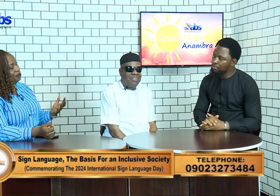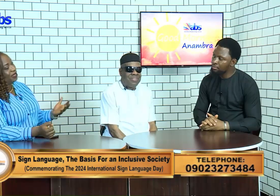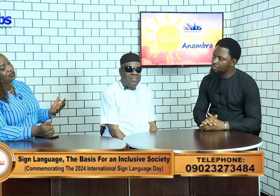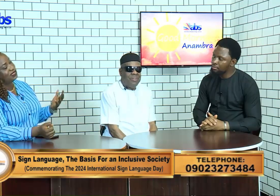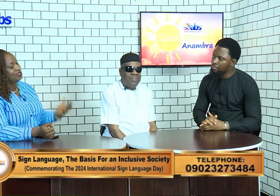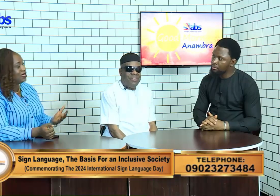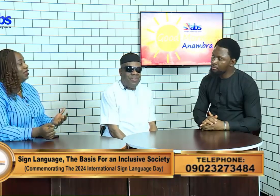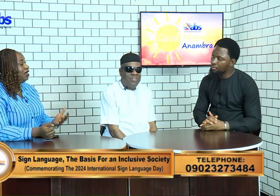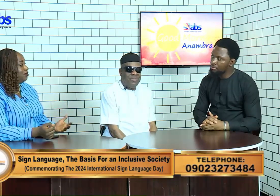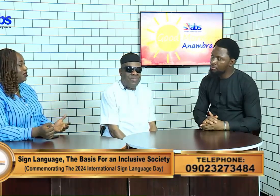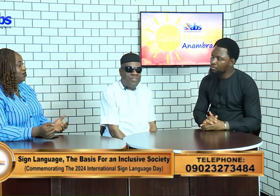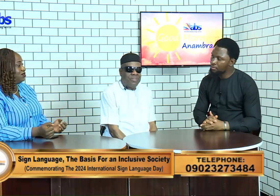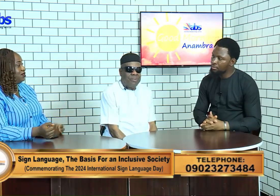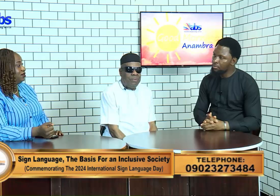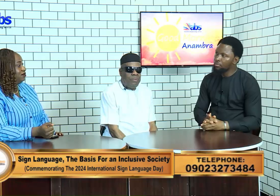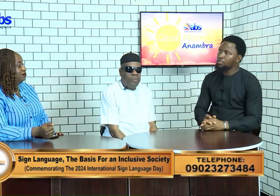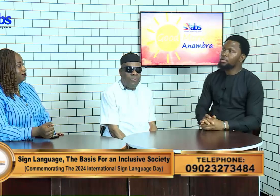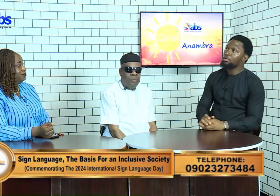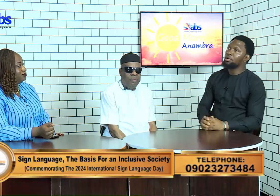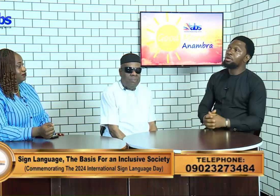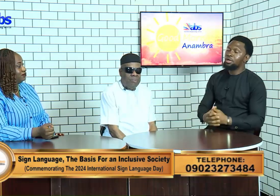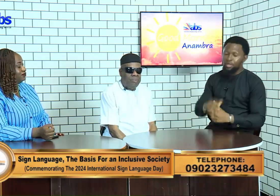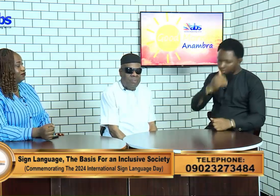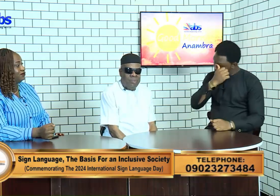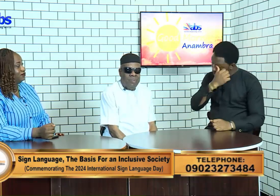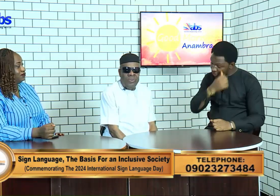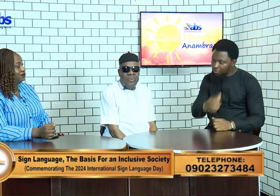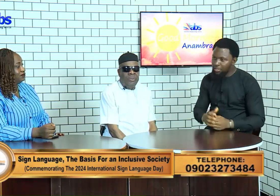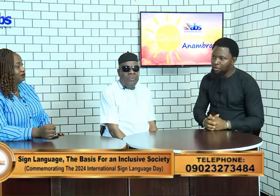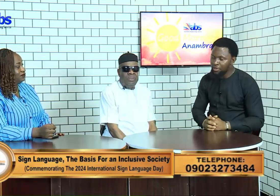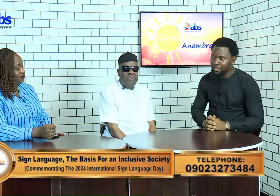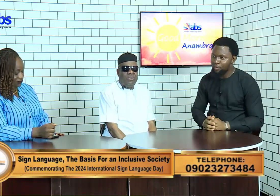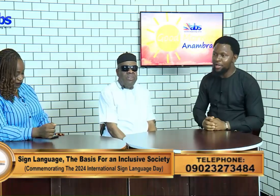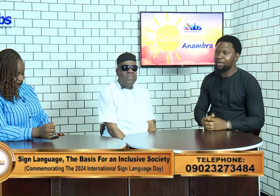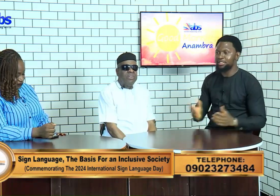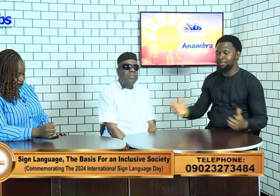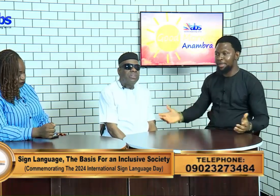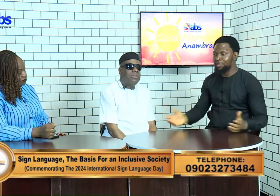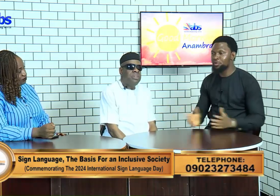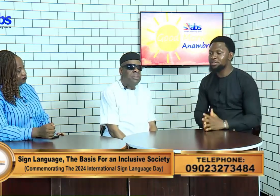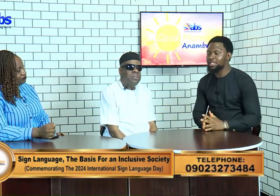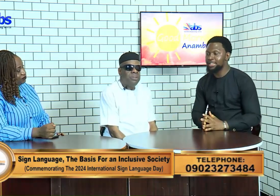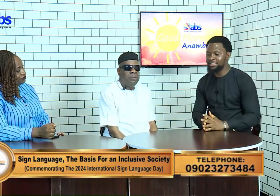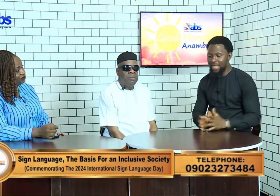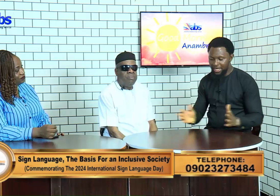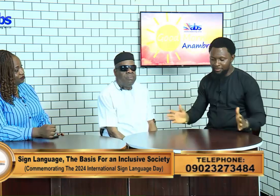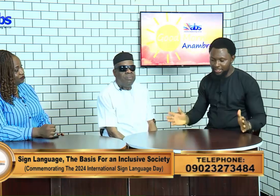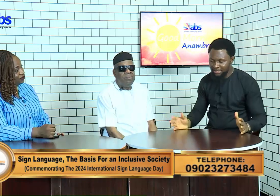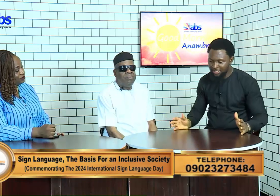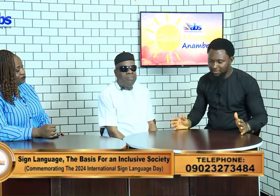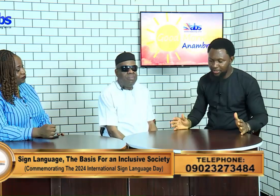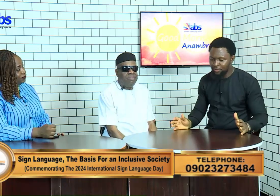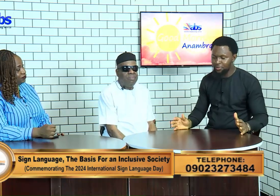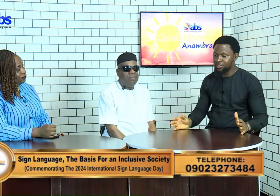awareness about the sign language? Well, there's no other way where, cause my boss always said that Anambra